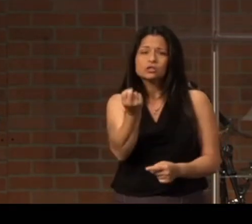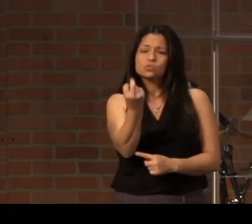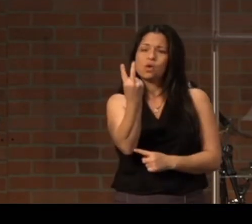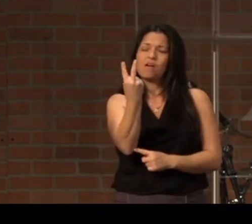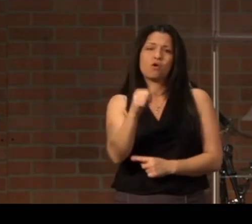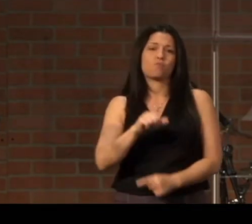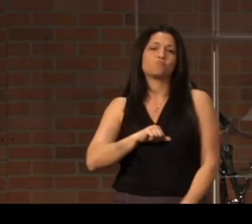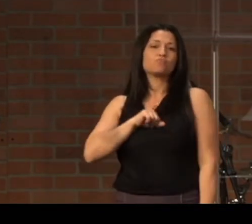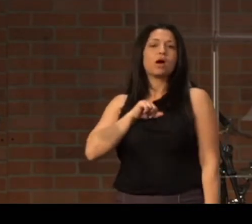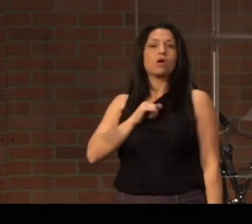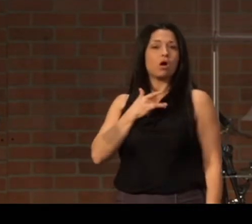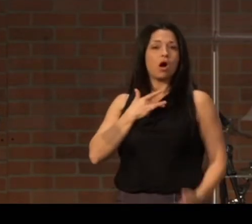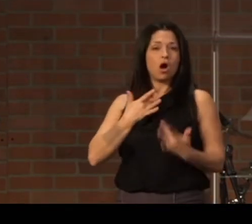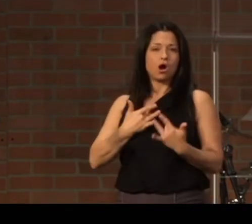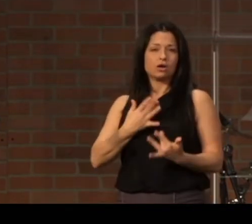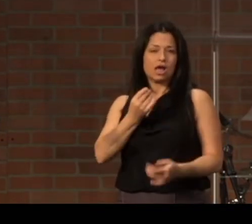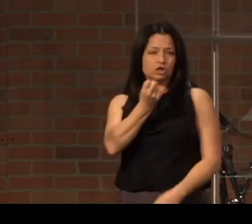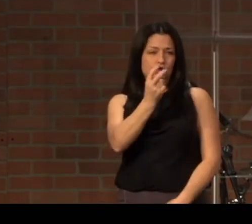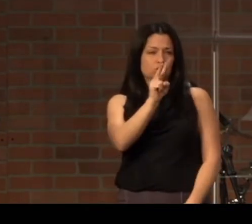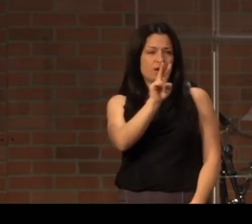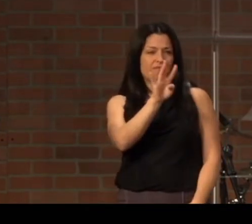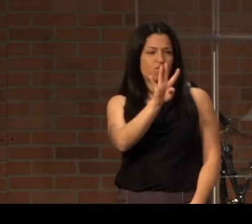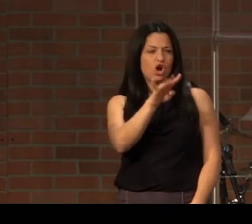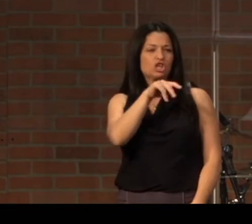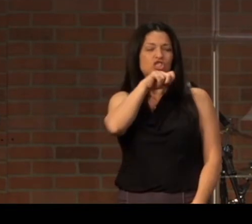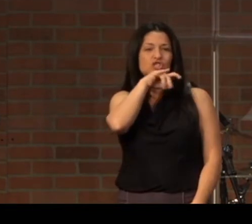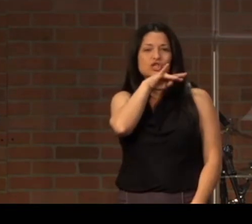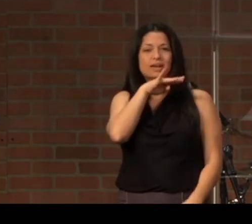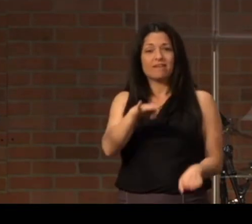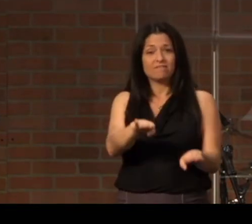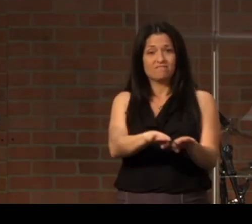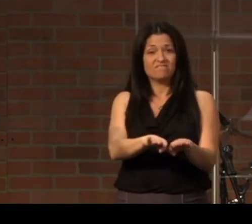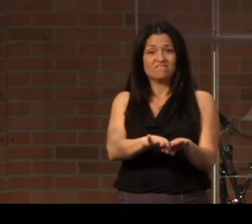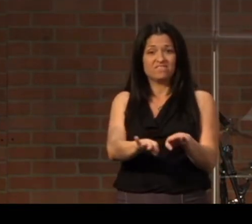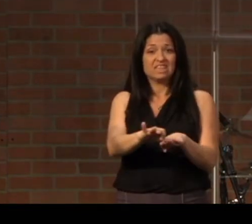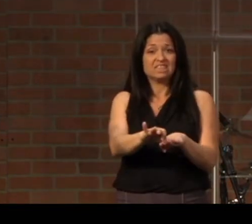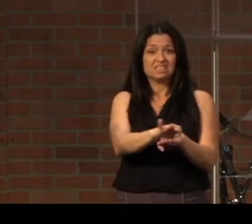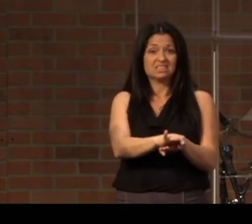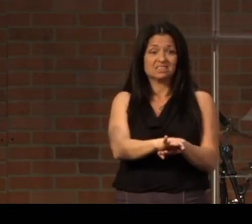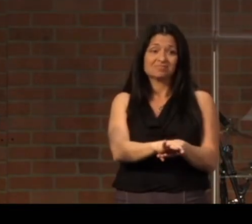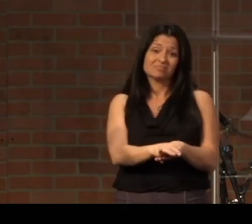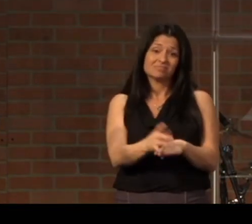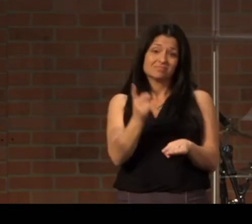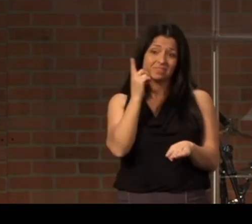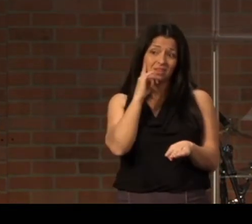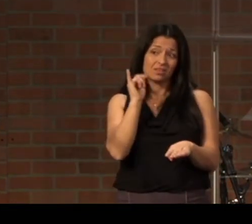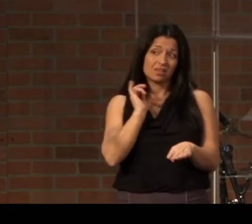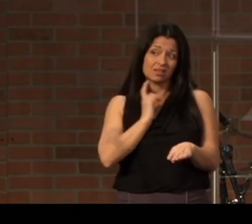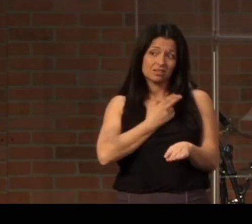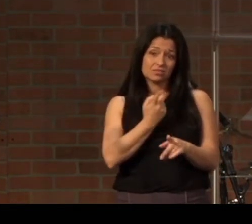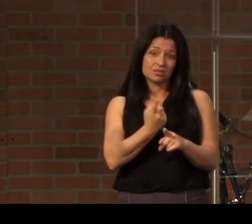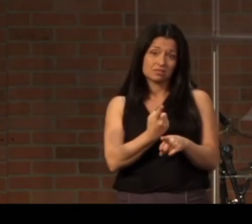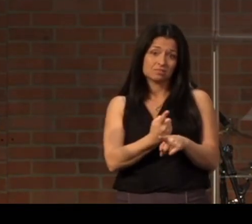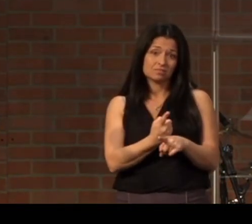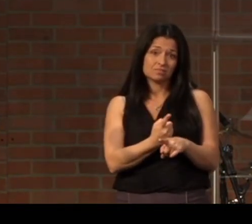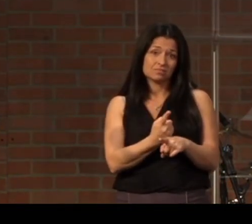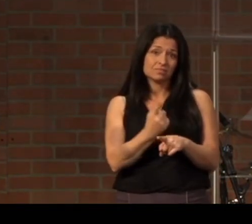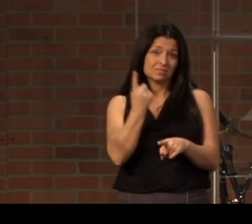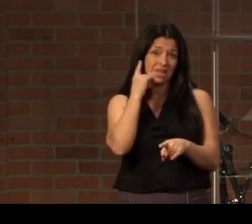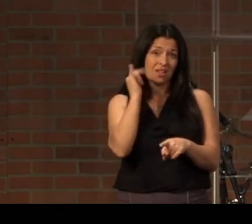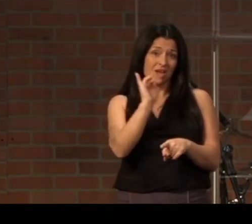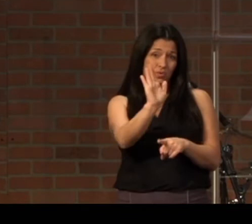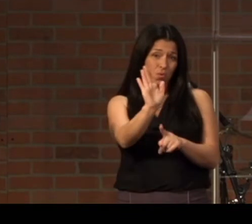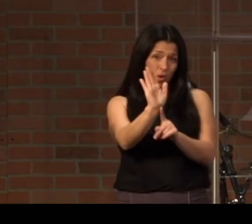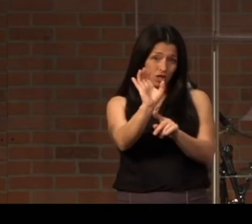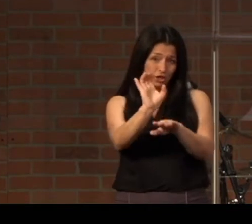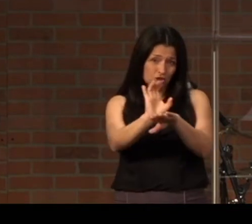hearts and 24 dirty feet. Sounds like your home, doesn't it? Sounds like your church, doesn't